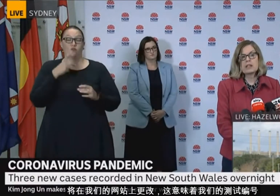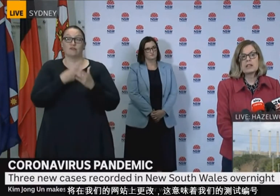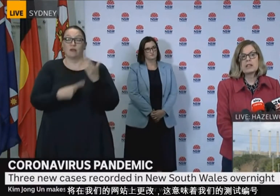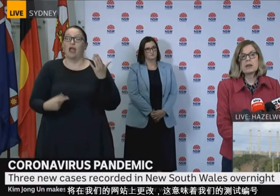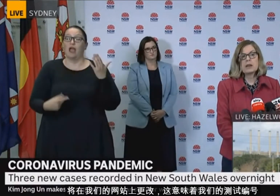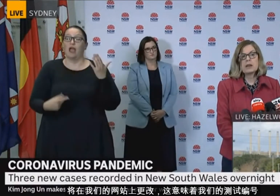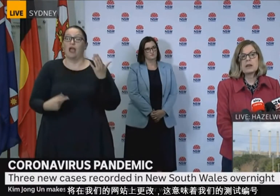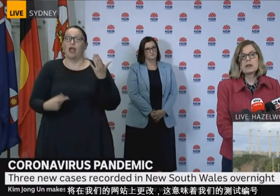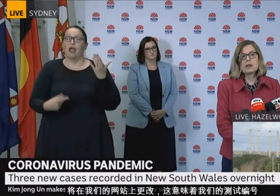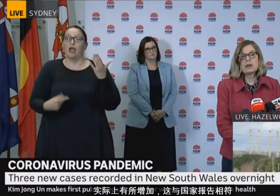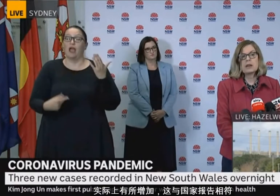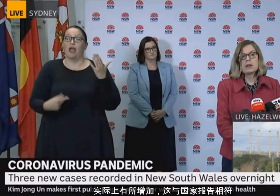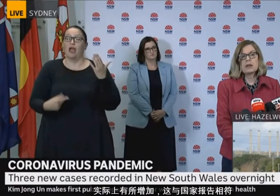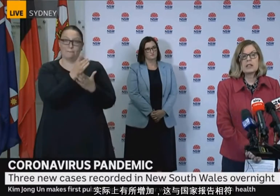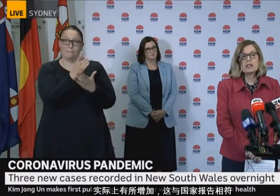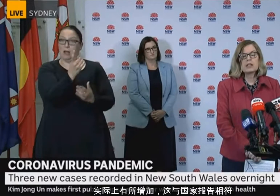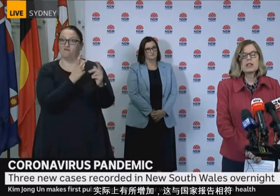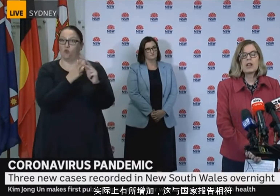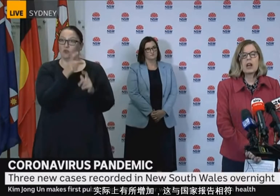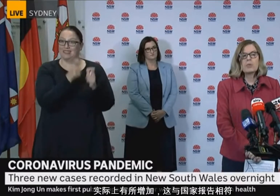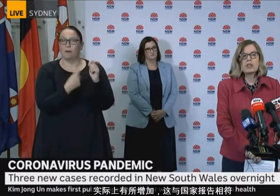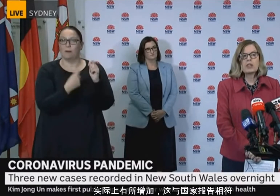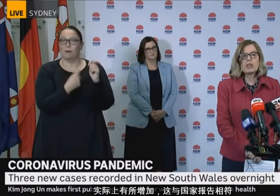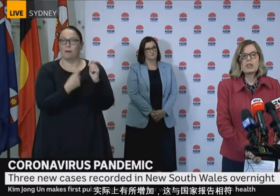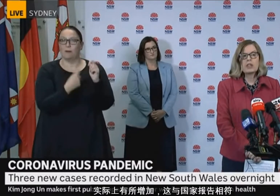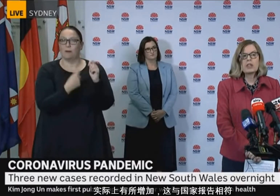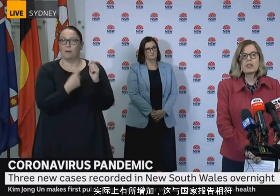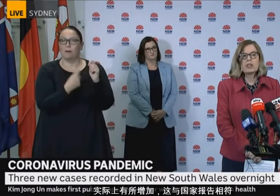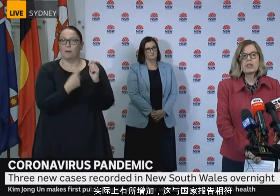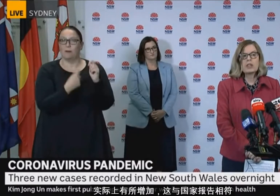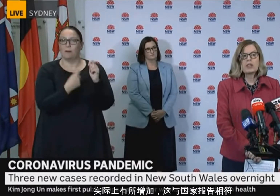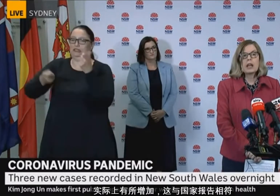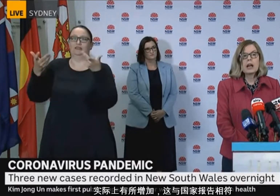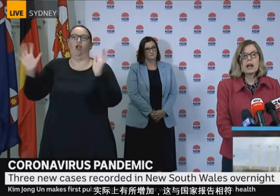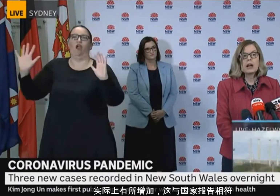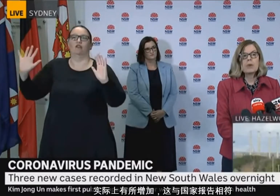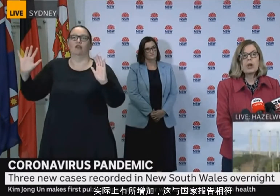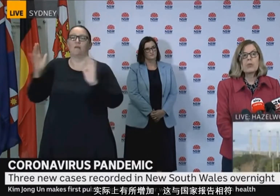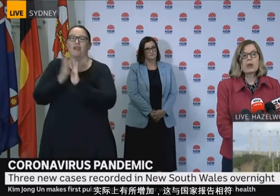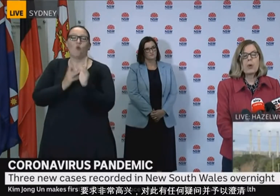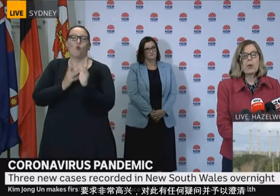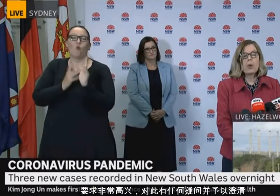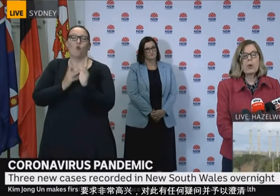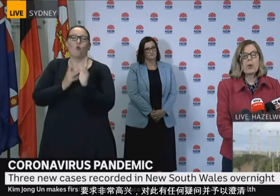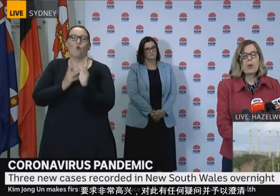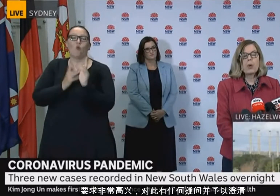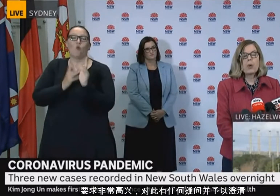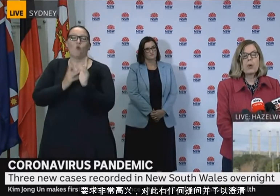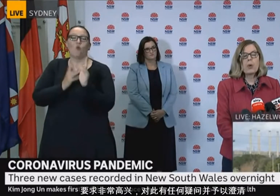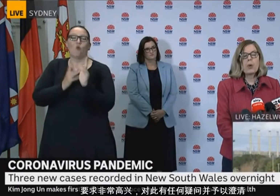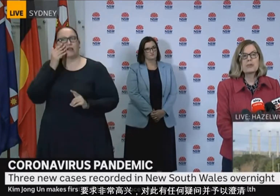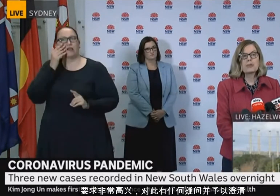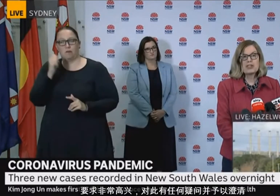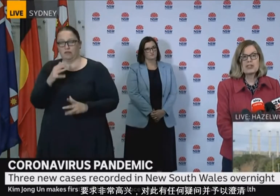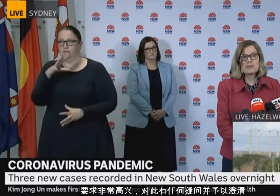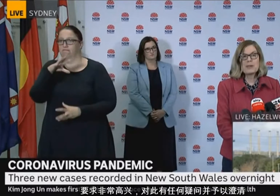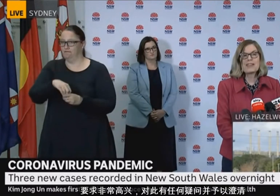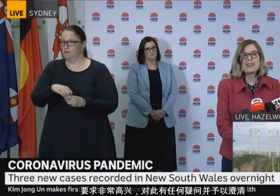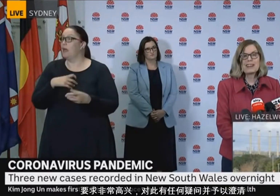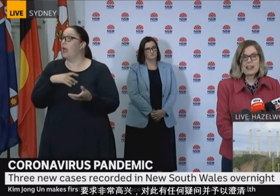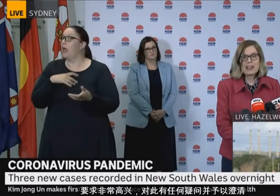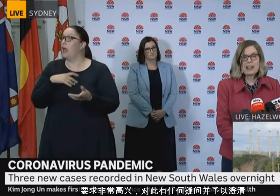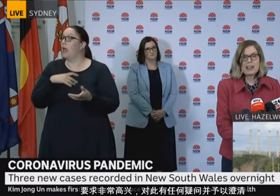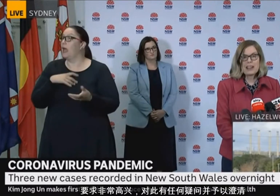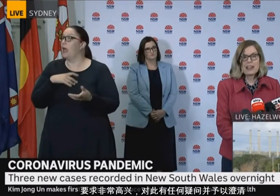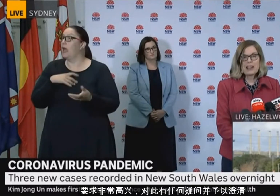our website, and that will mean that our testing numbers actually are increased, and this is in line with the national reporting requirements. So I'm happy